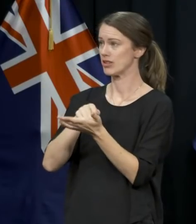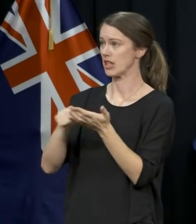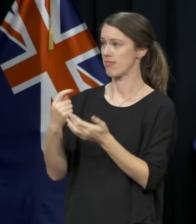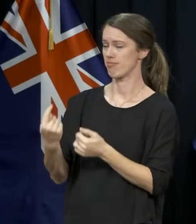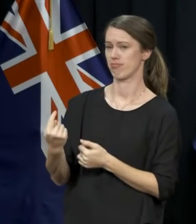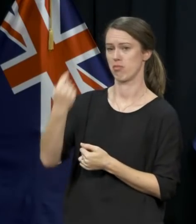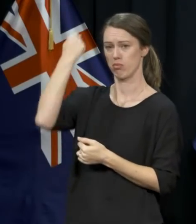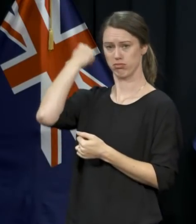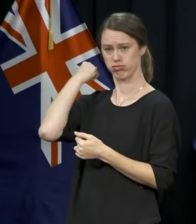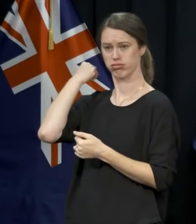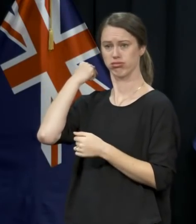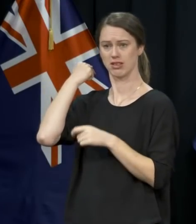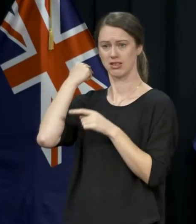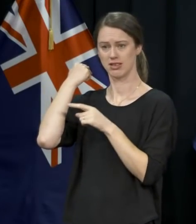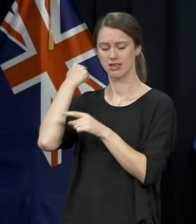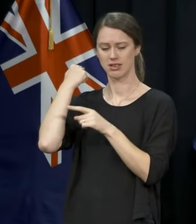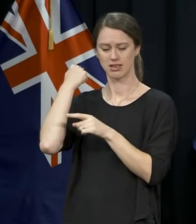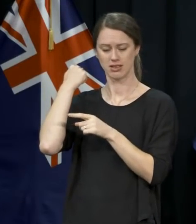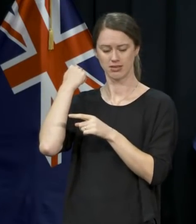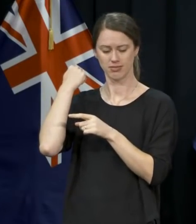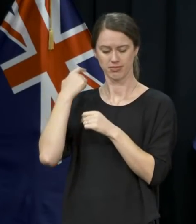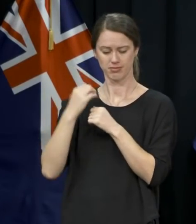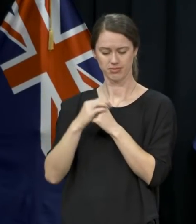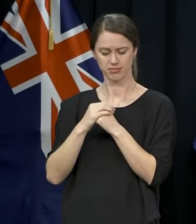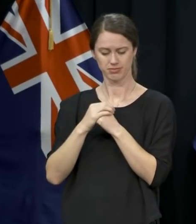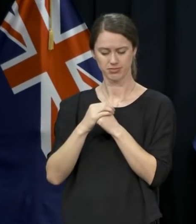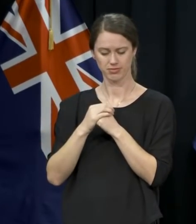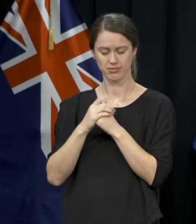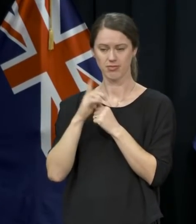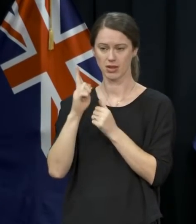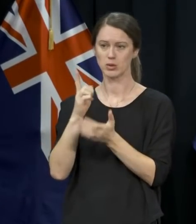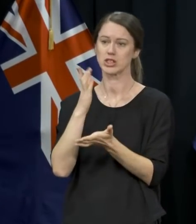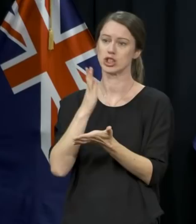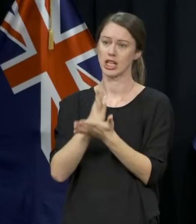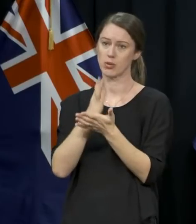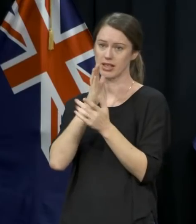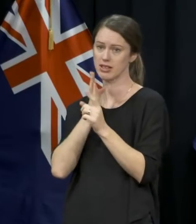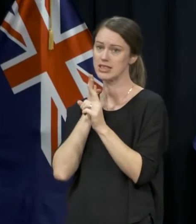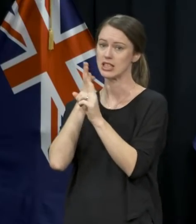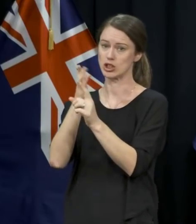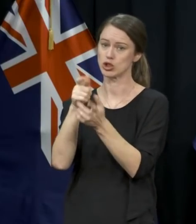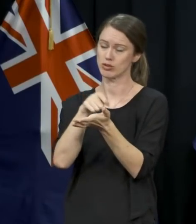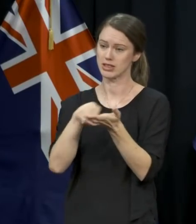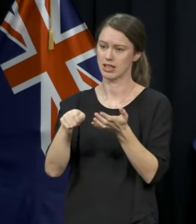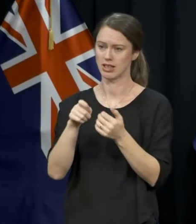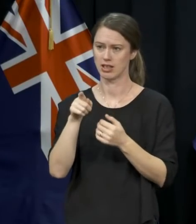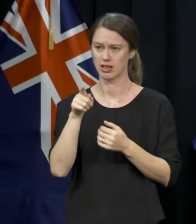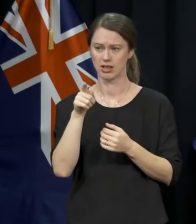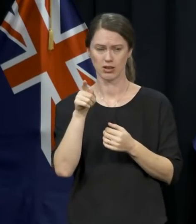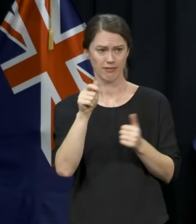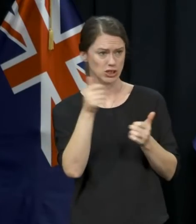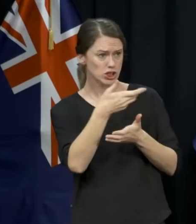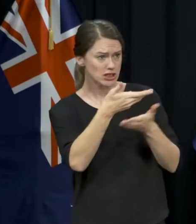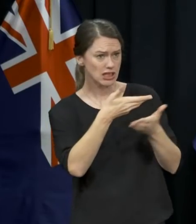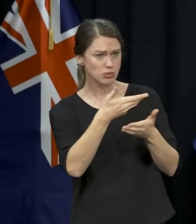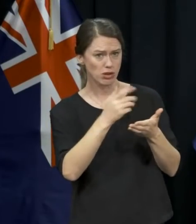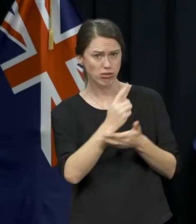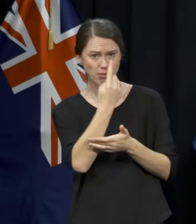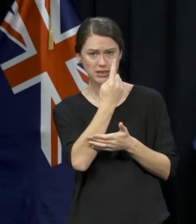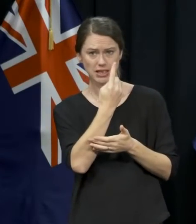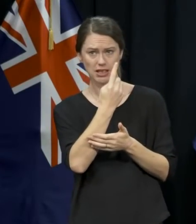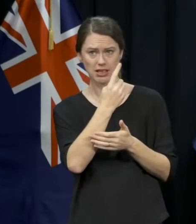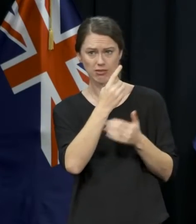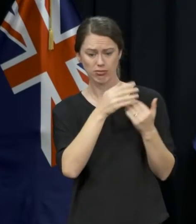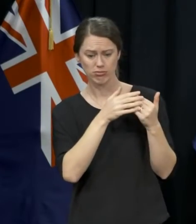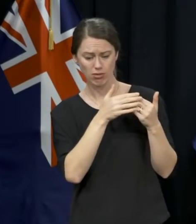apologised for the things I'd done wrong in a personal capacity, that was a very genuine intention. And the situation With the Prime